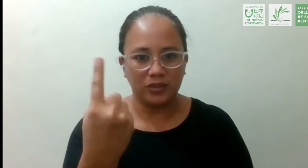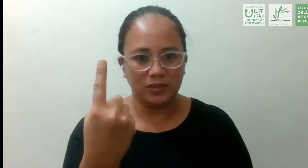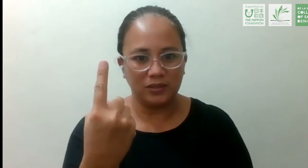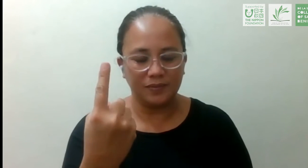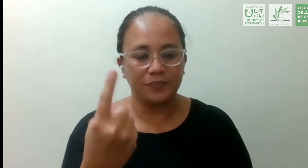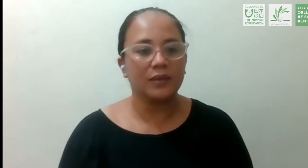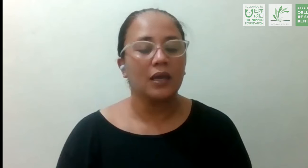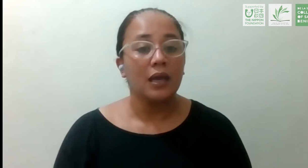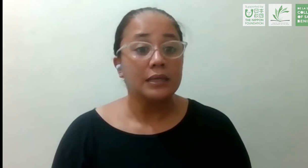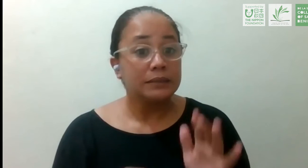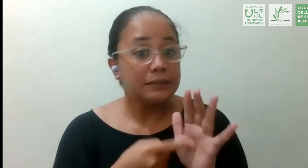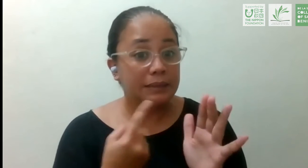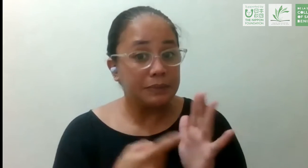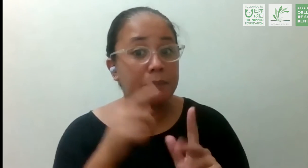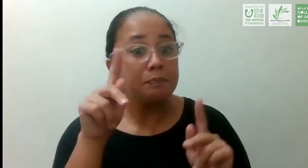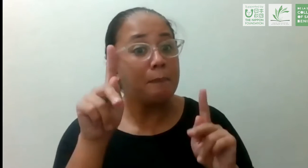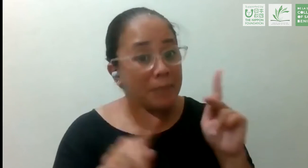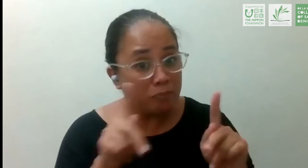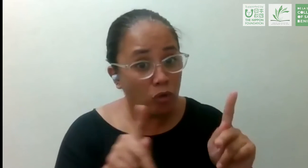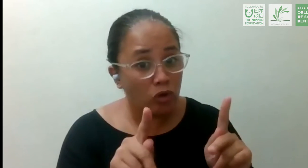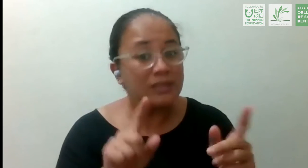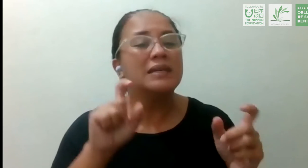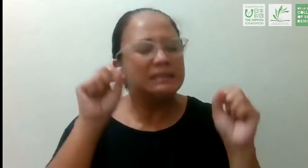Sometimes people might change hands,